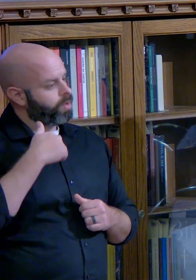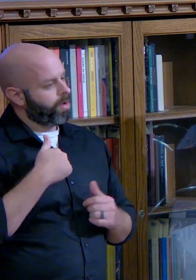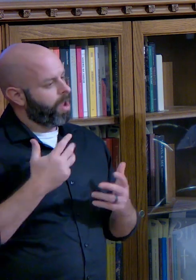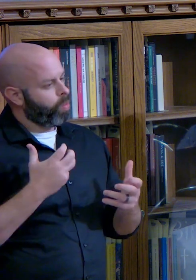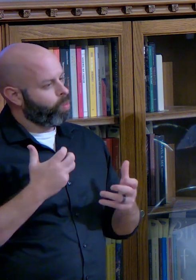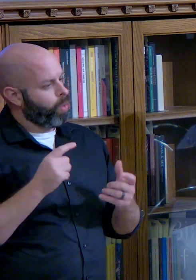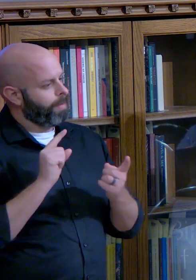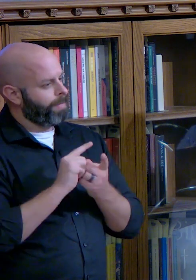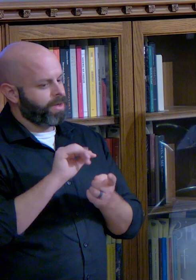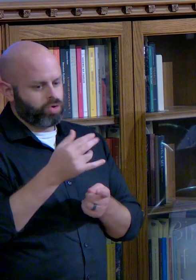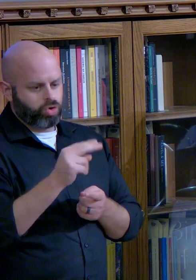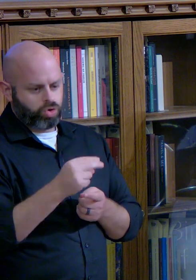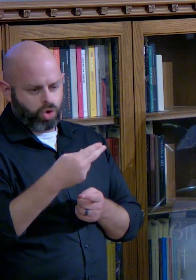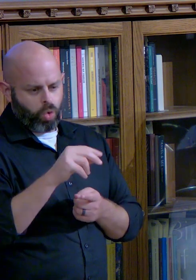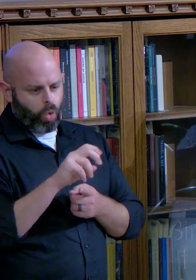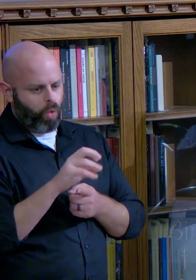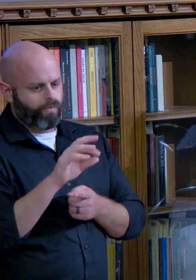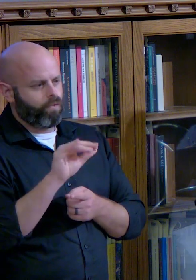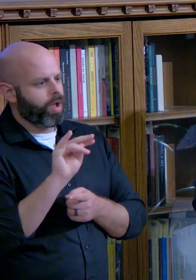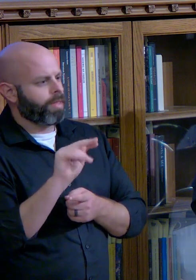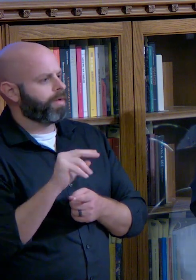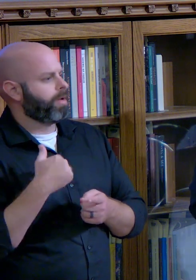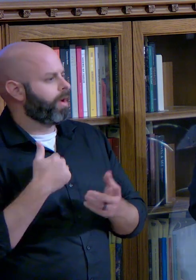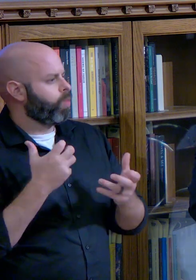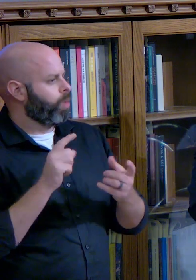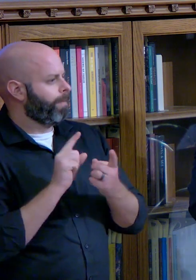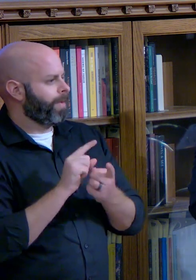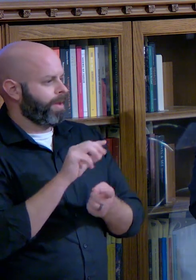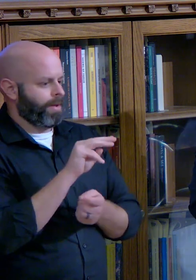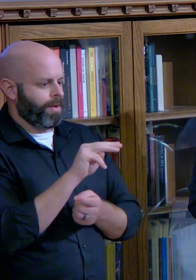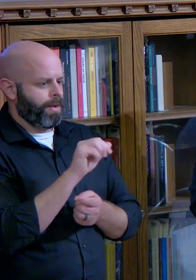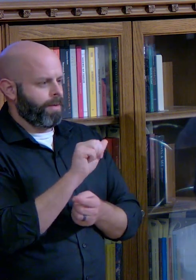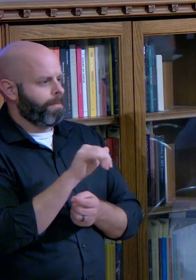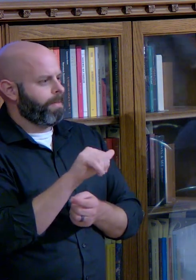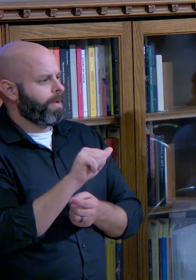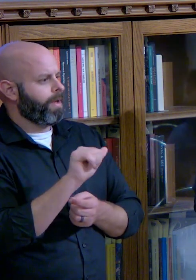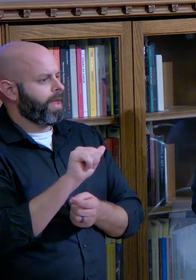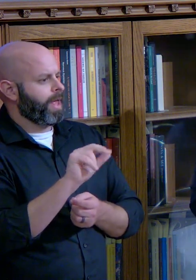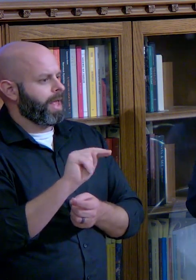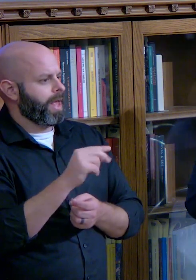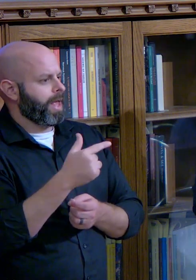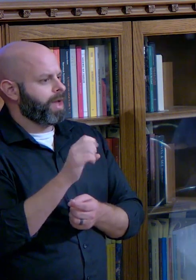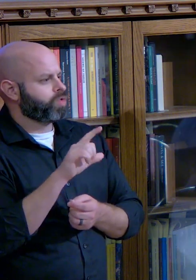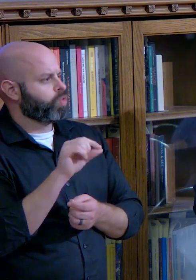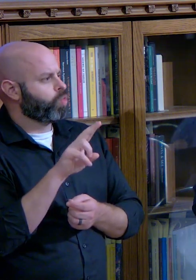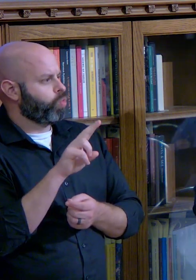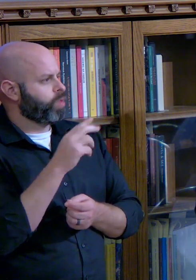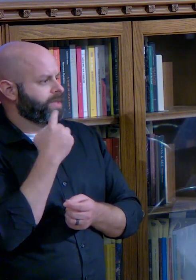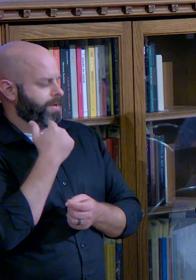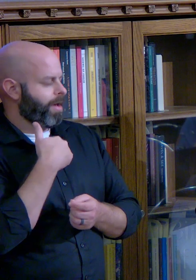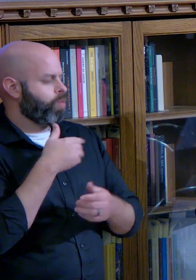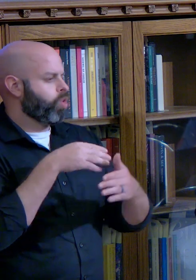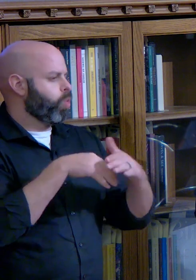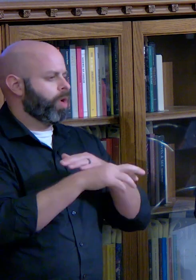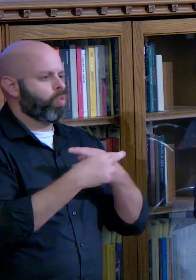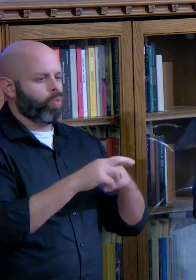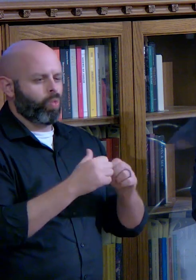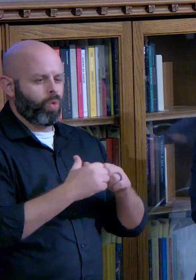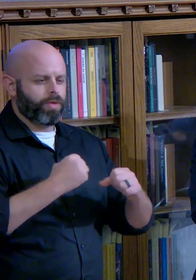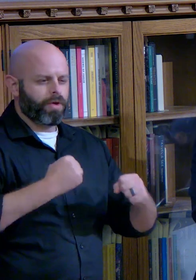hlin and I wanted to meet my Angela so I said I will go into that room with